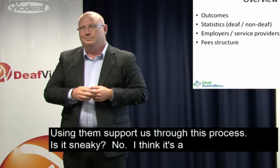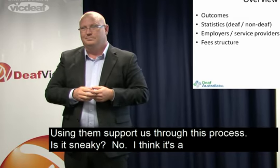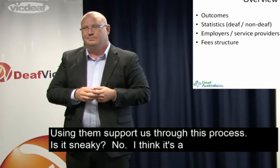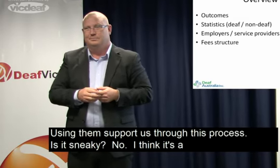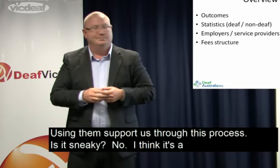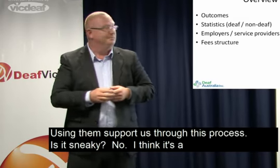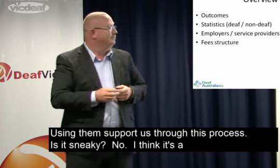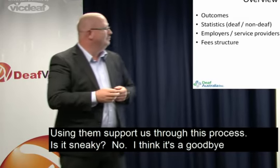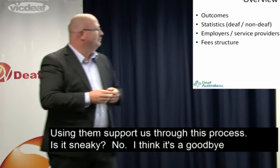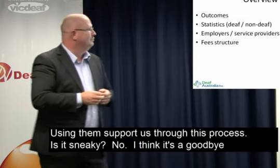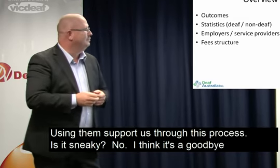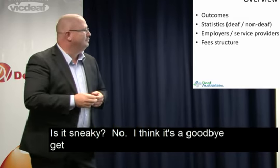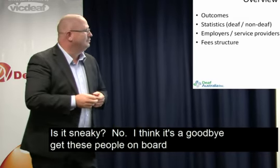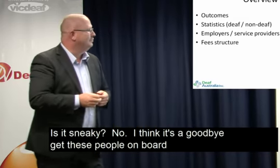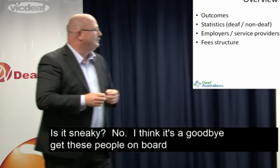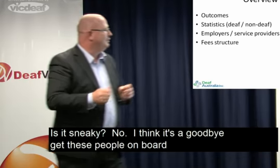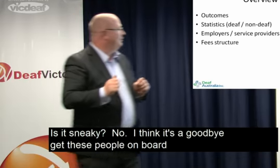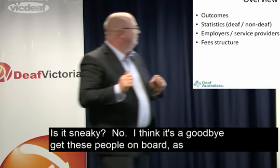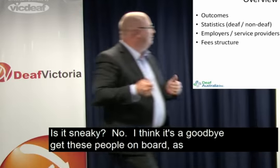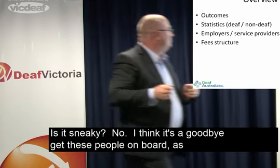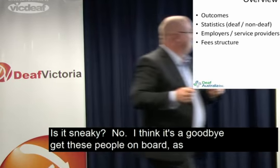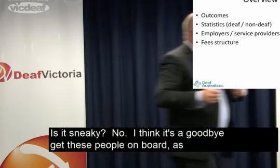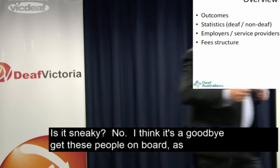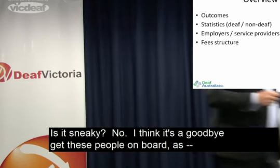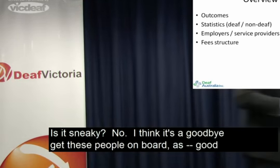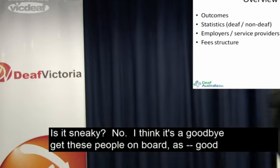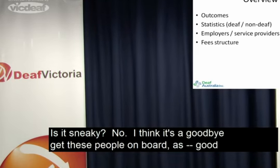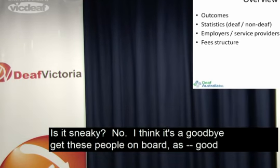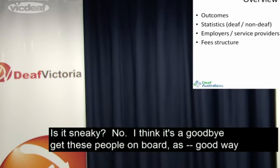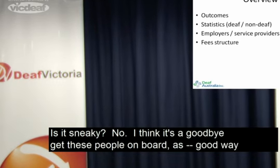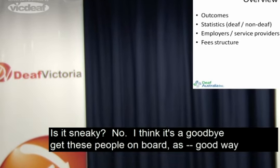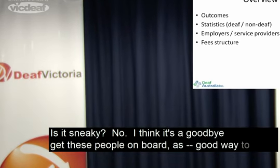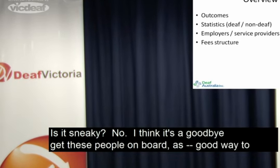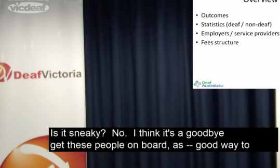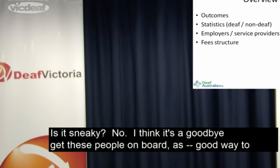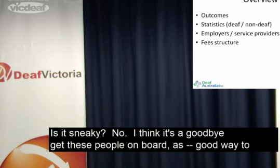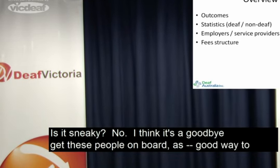inclusive deaf community by incorporating these groups and organisations and employers.